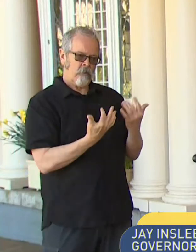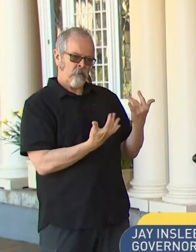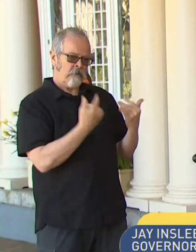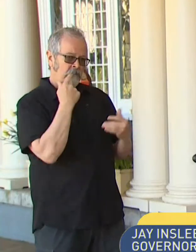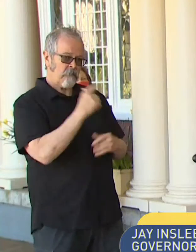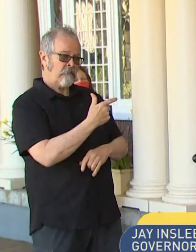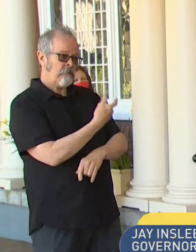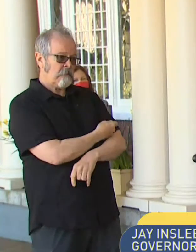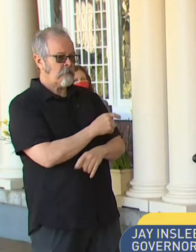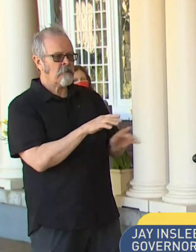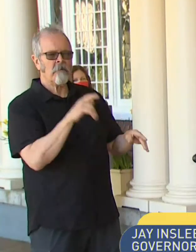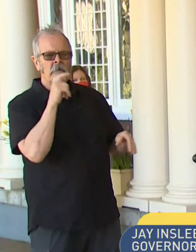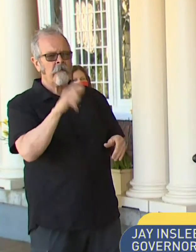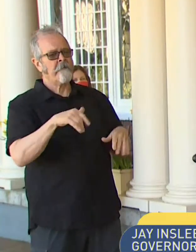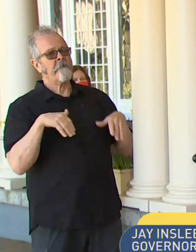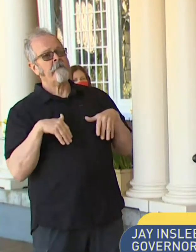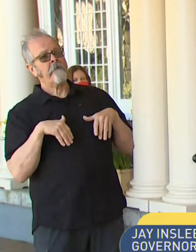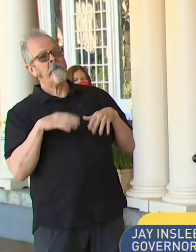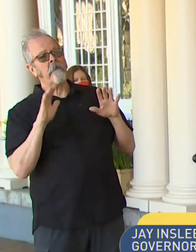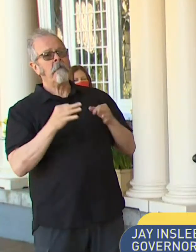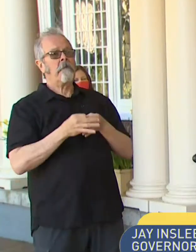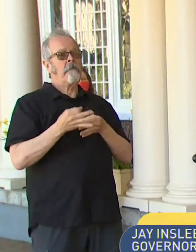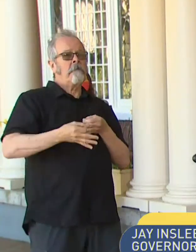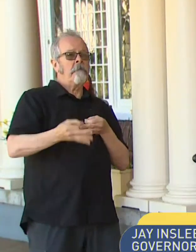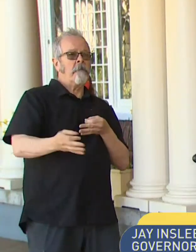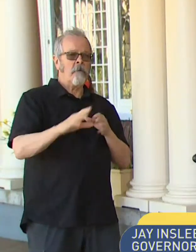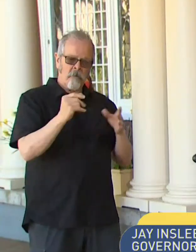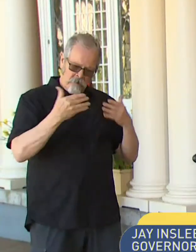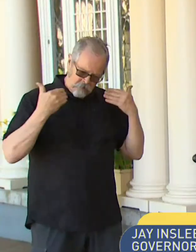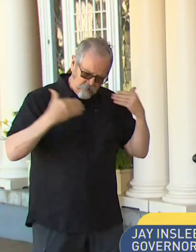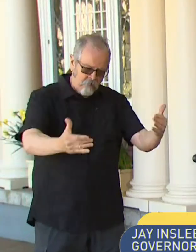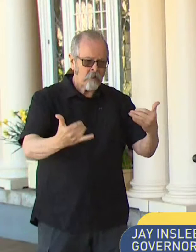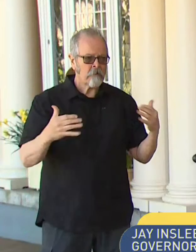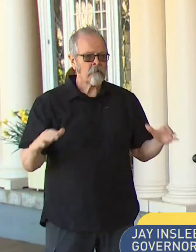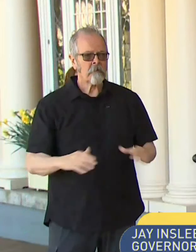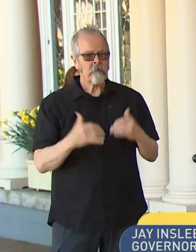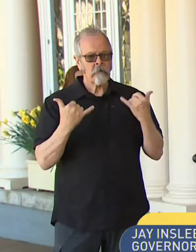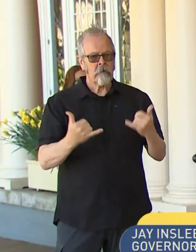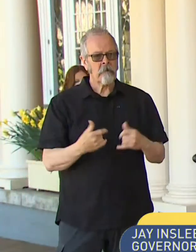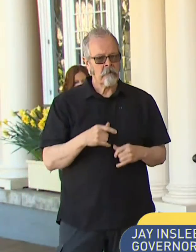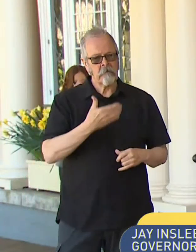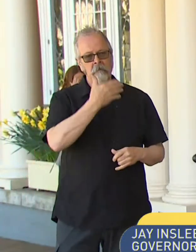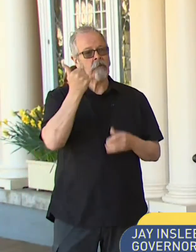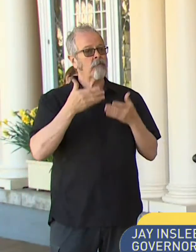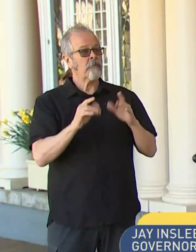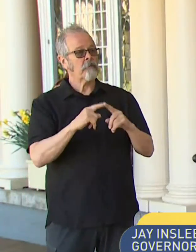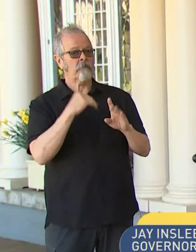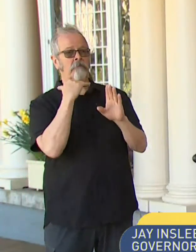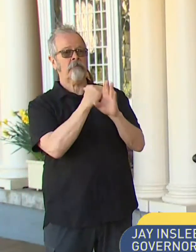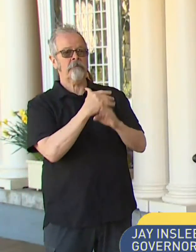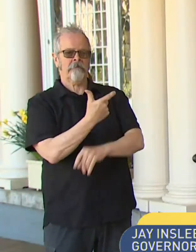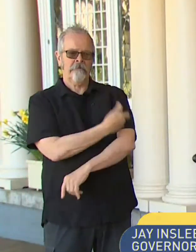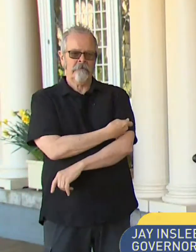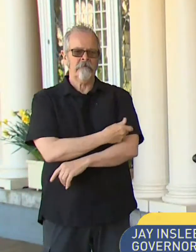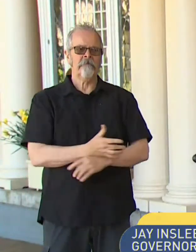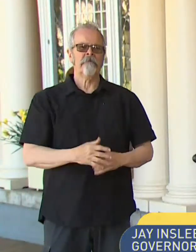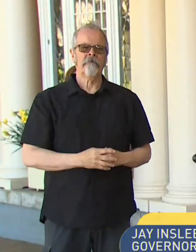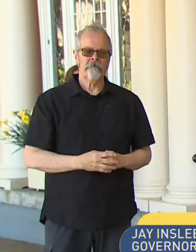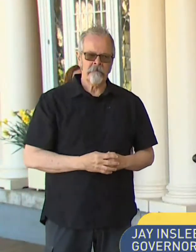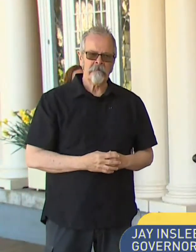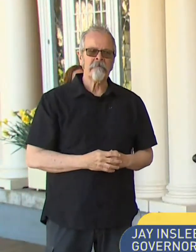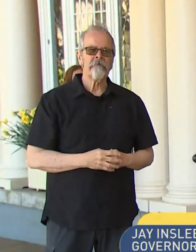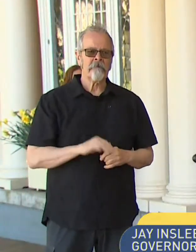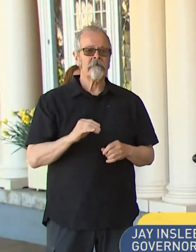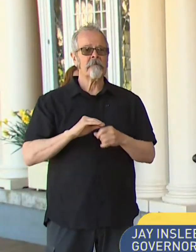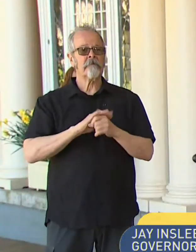do something today. Take it outside. Find a way to prevent this virus from jumping between